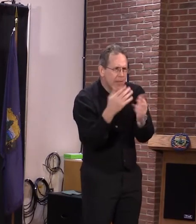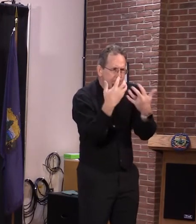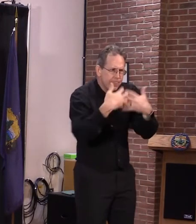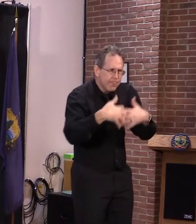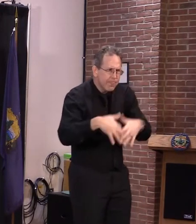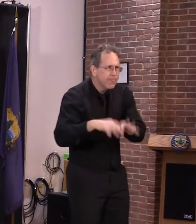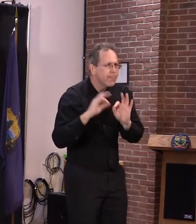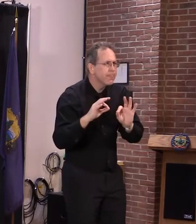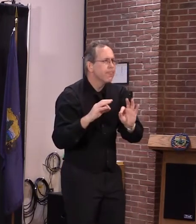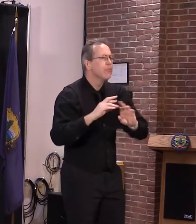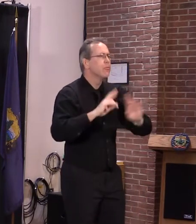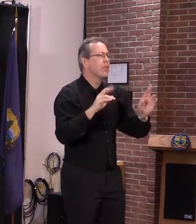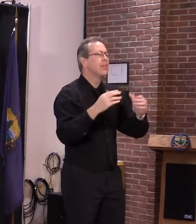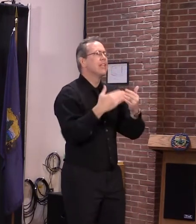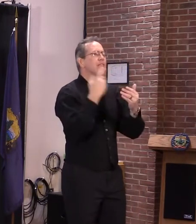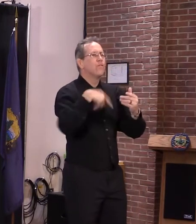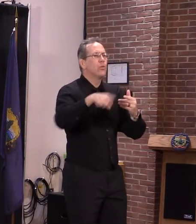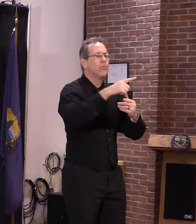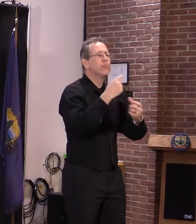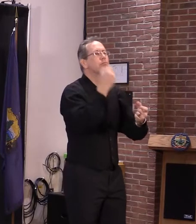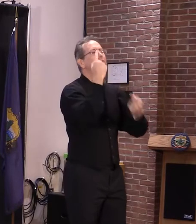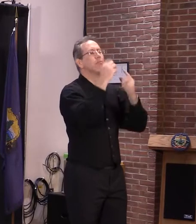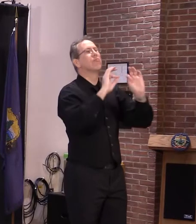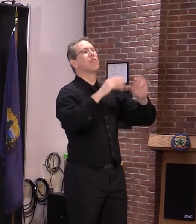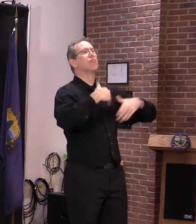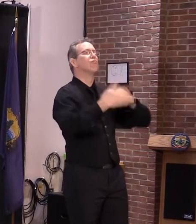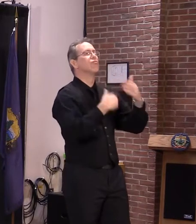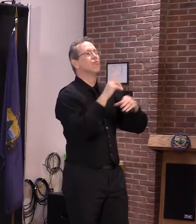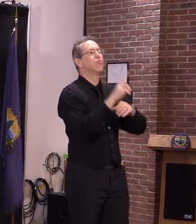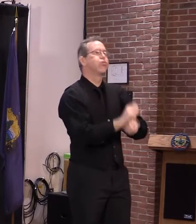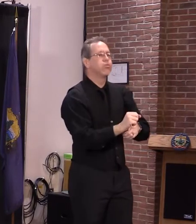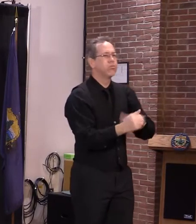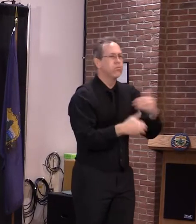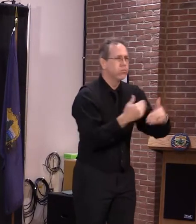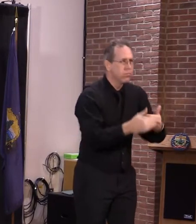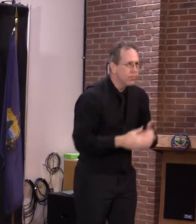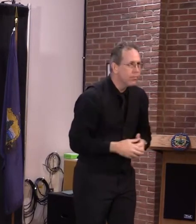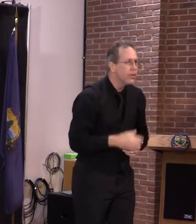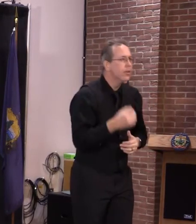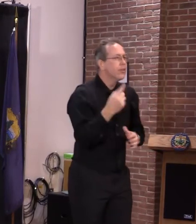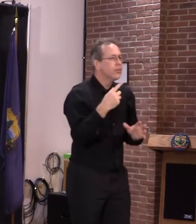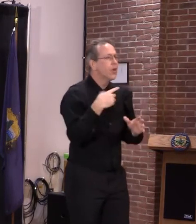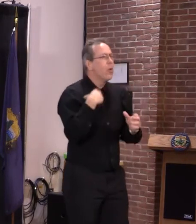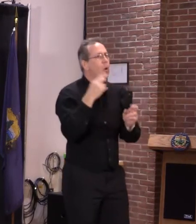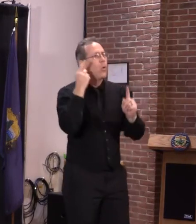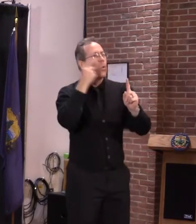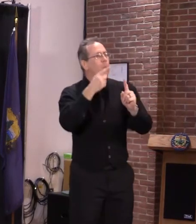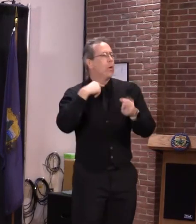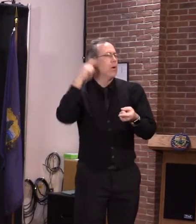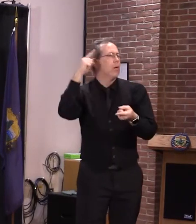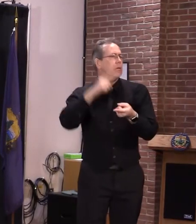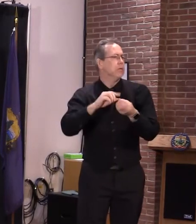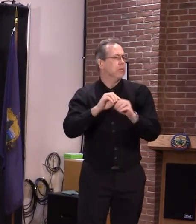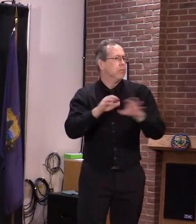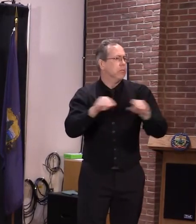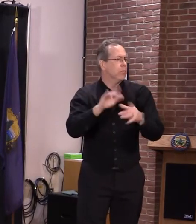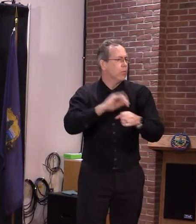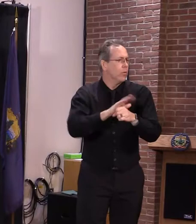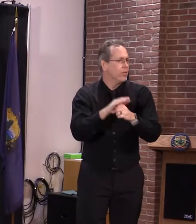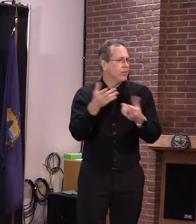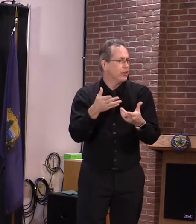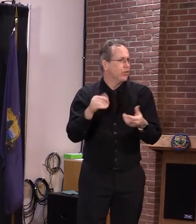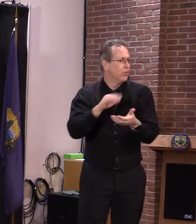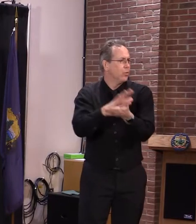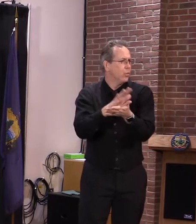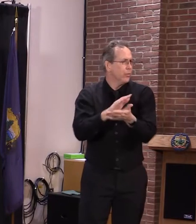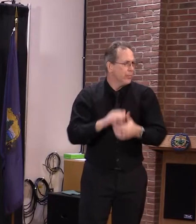become easier to do as hopefully case counts continue to come down. I am asking Vermont families continue to have patience as